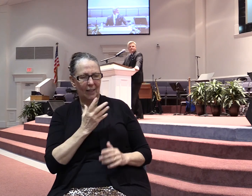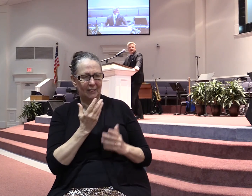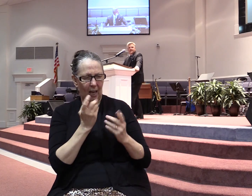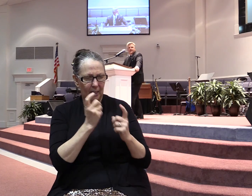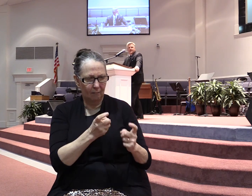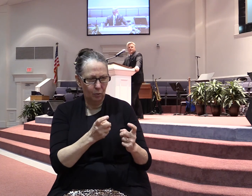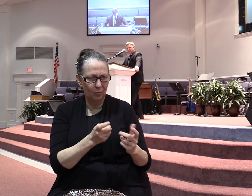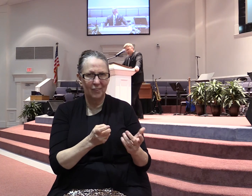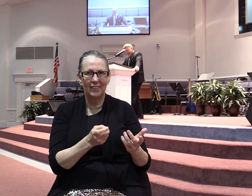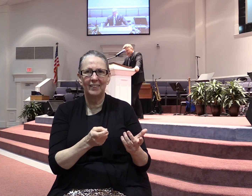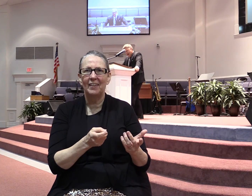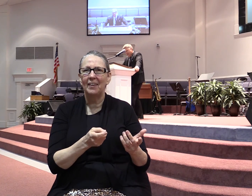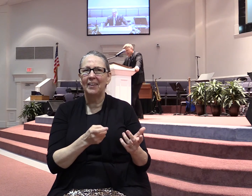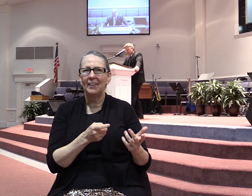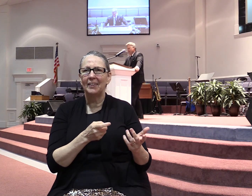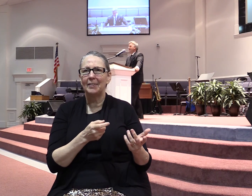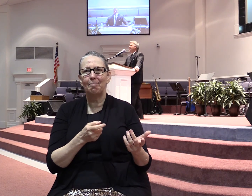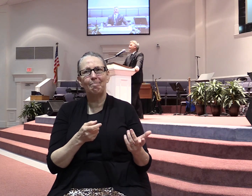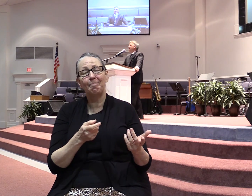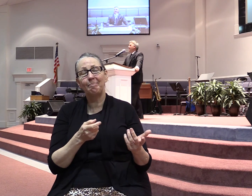it. People can't stop it.